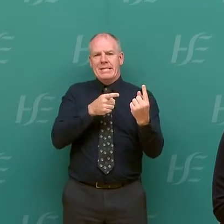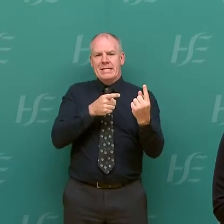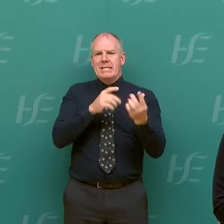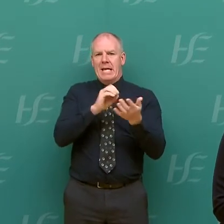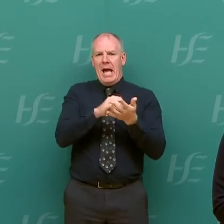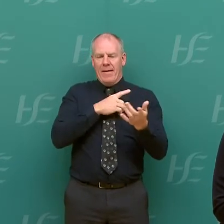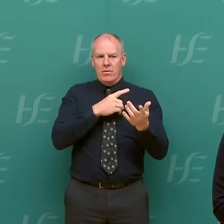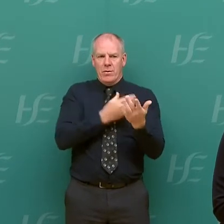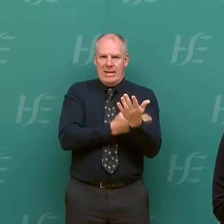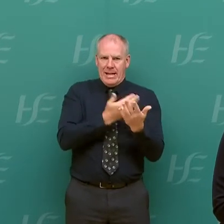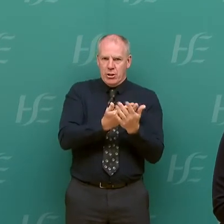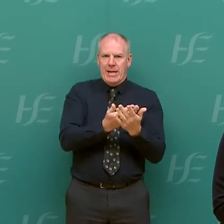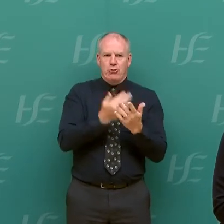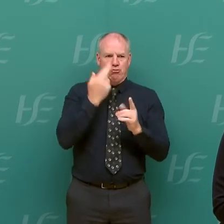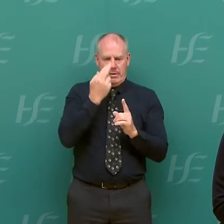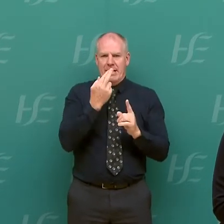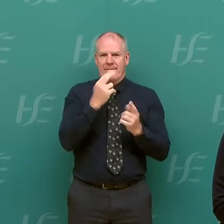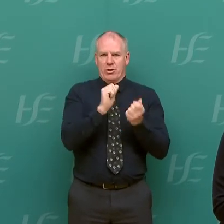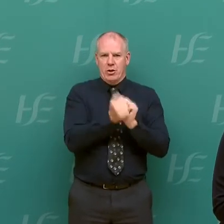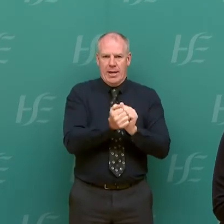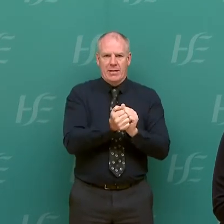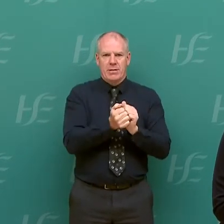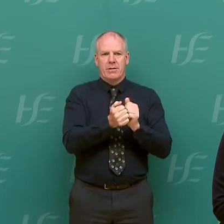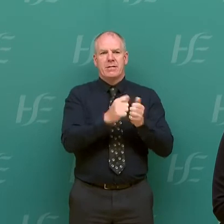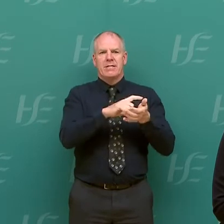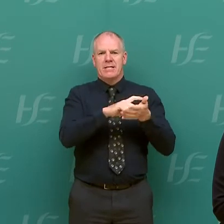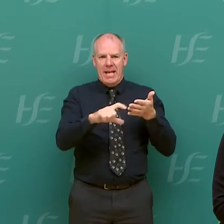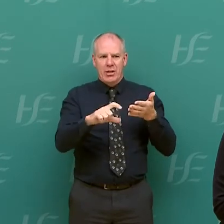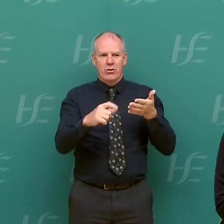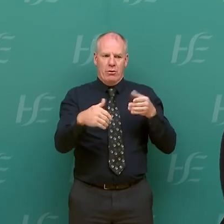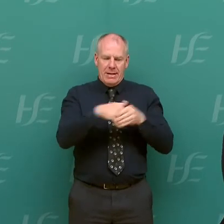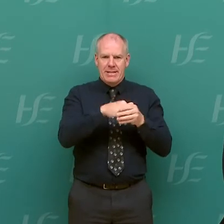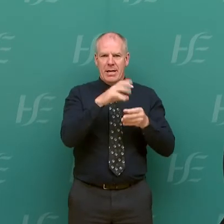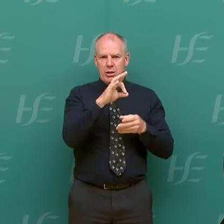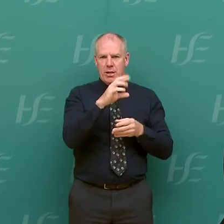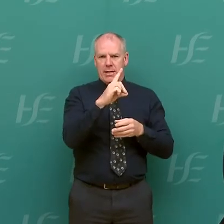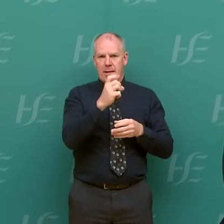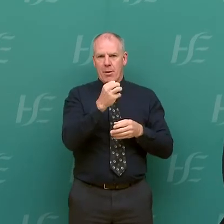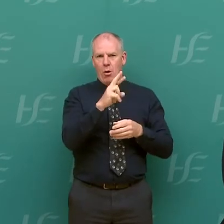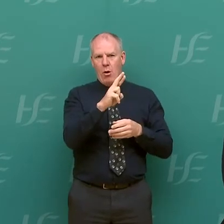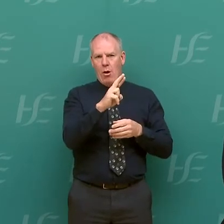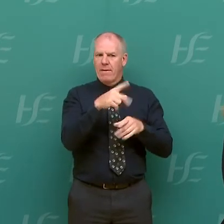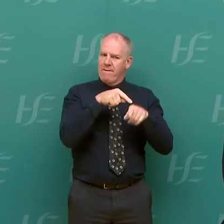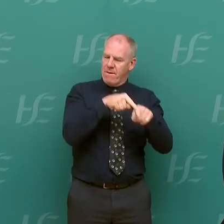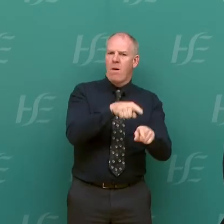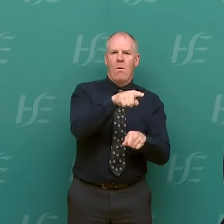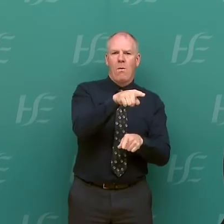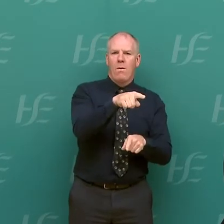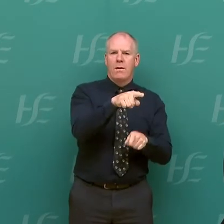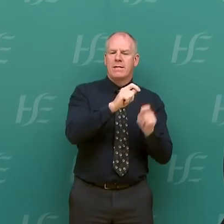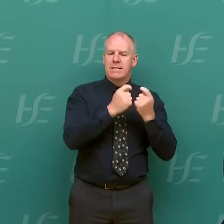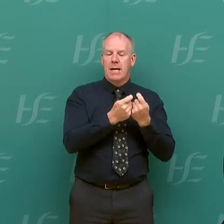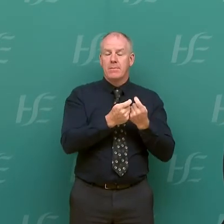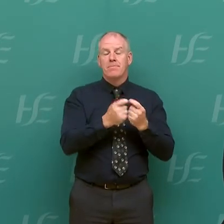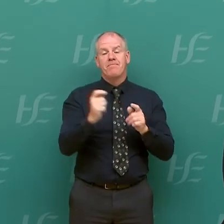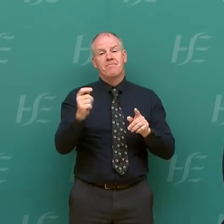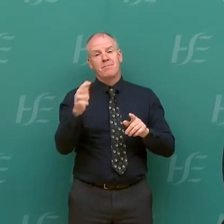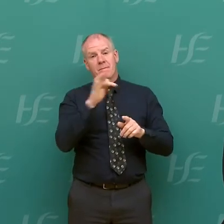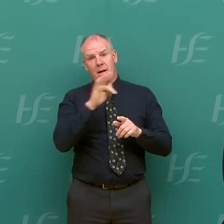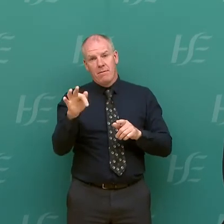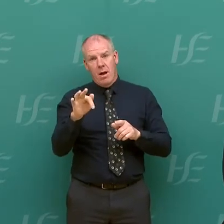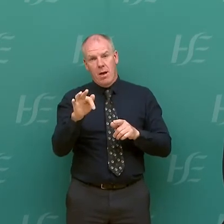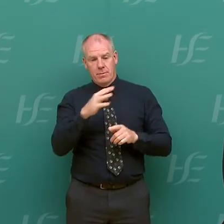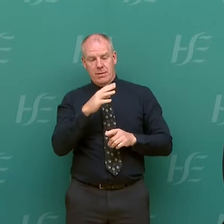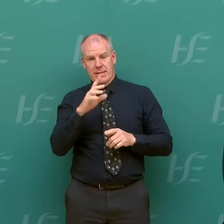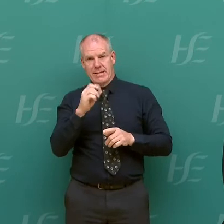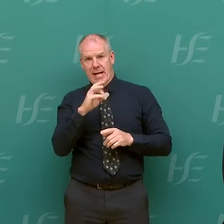under legislation, under sections within the GDPR legislation, and that's what they comply with. So the reassurance that we got from the Data